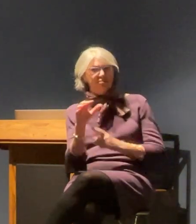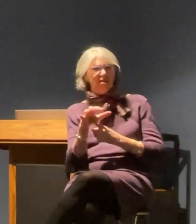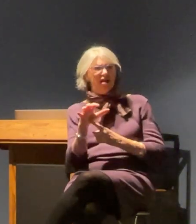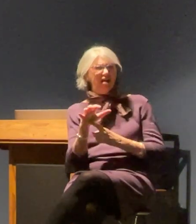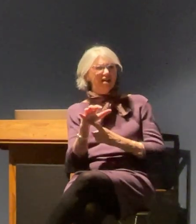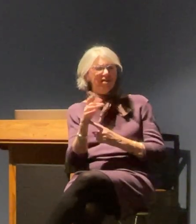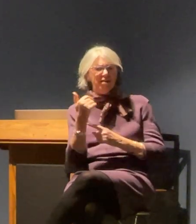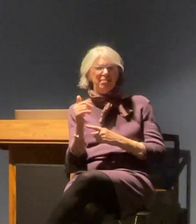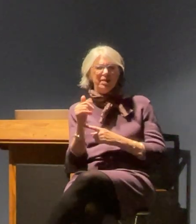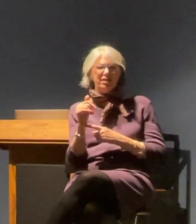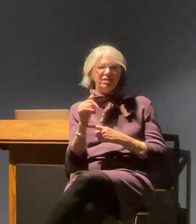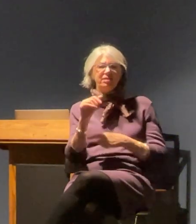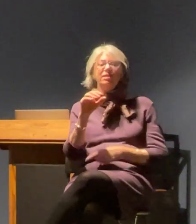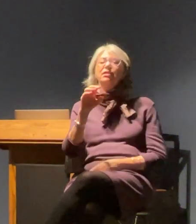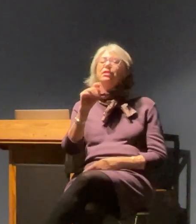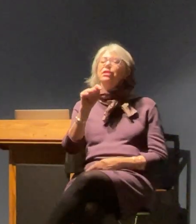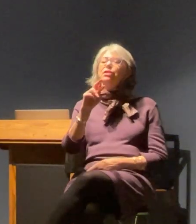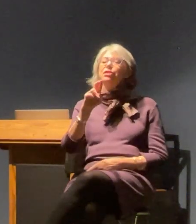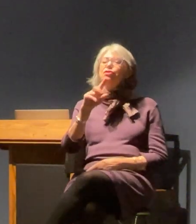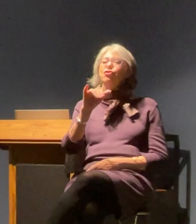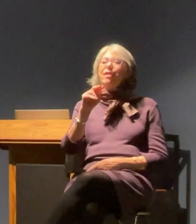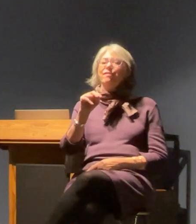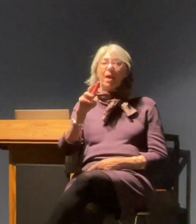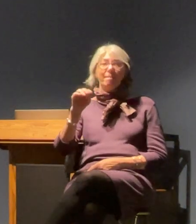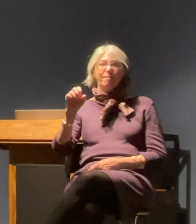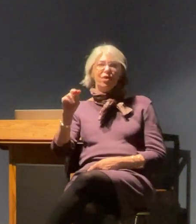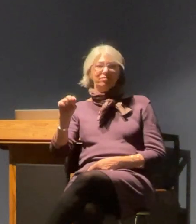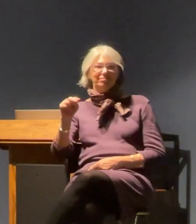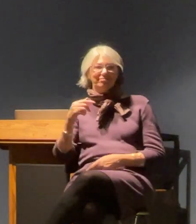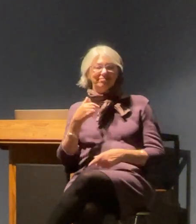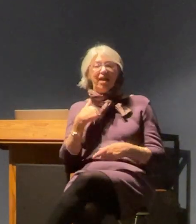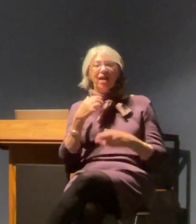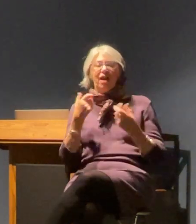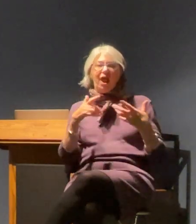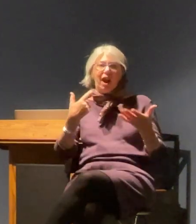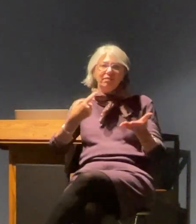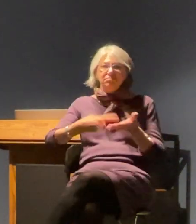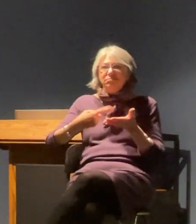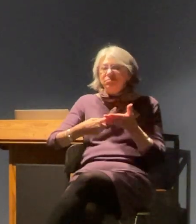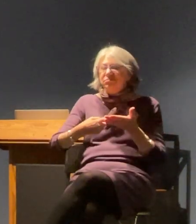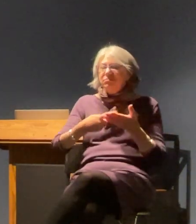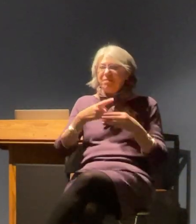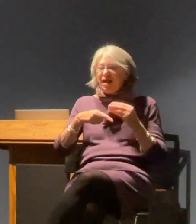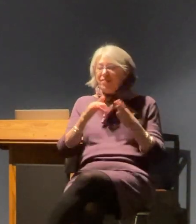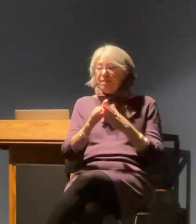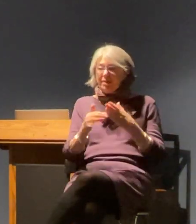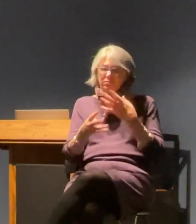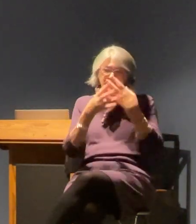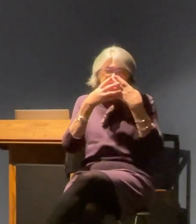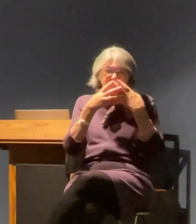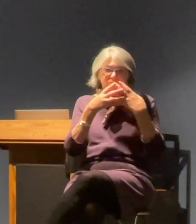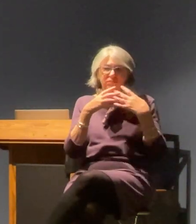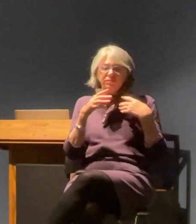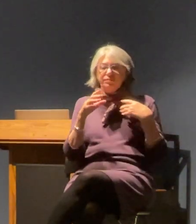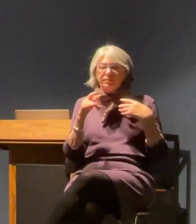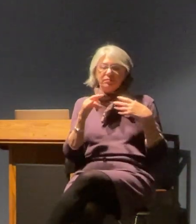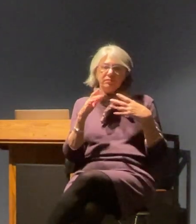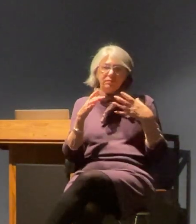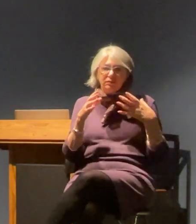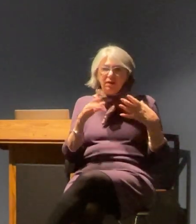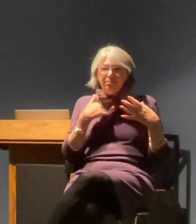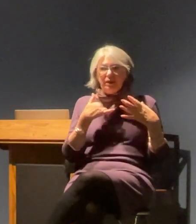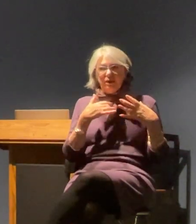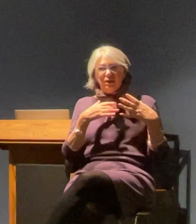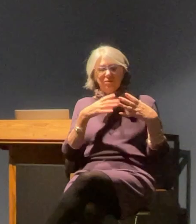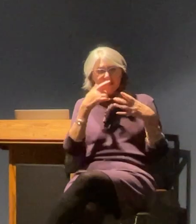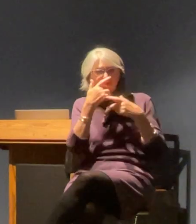of the Trayvon Martin, with the death of Trayvon Martin. And there was a big conversation around that. So being incarcerated, being intrigued by the social event,